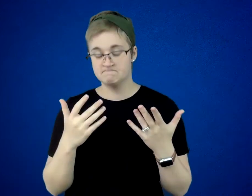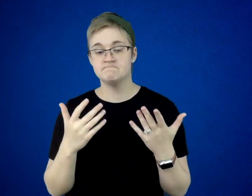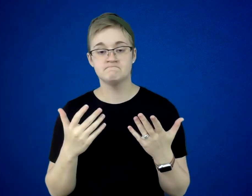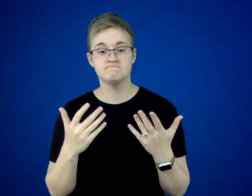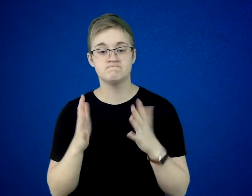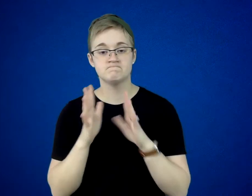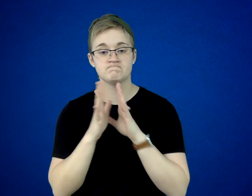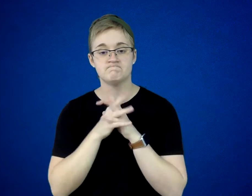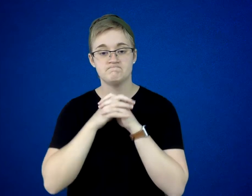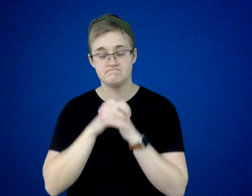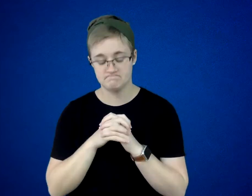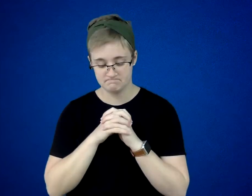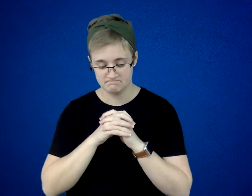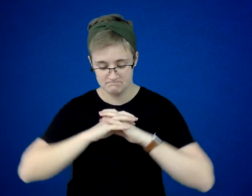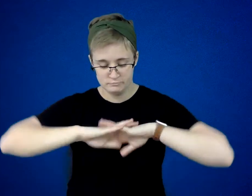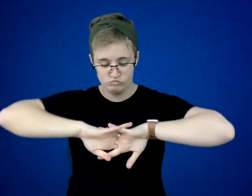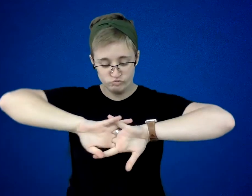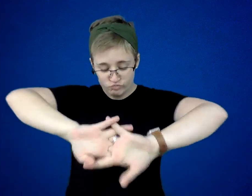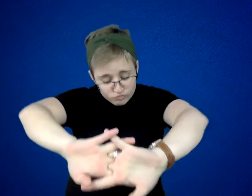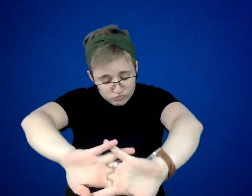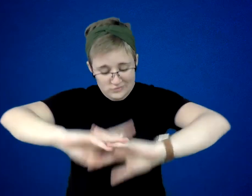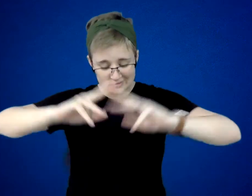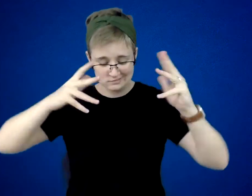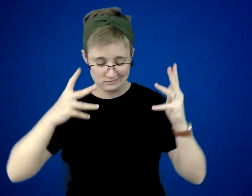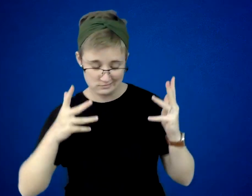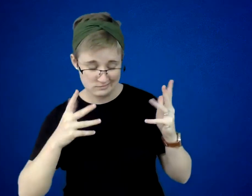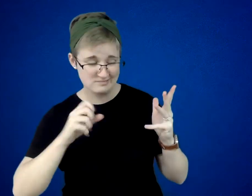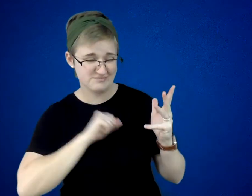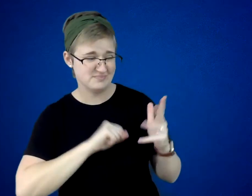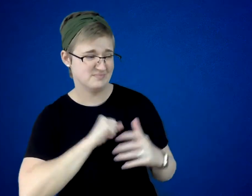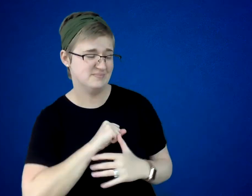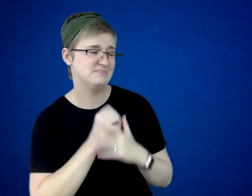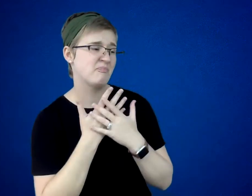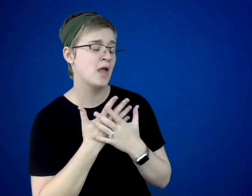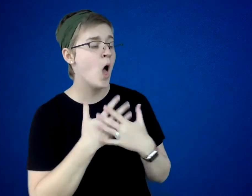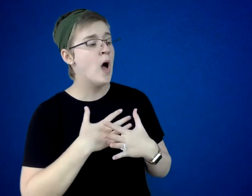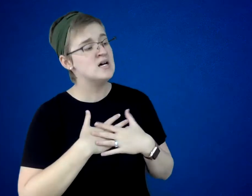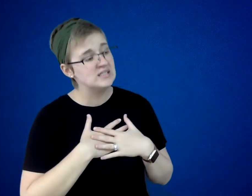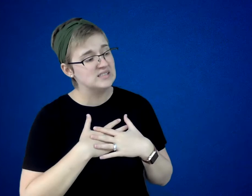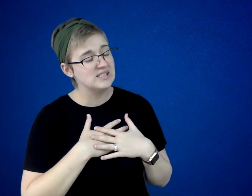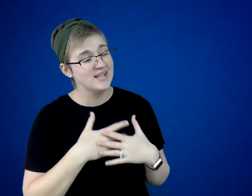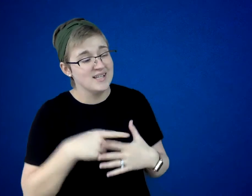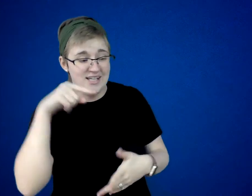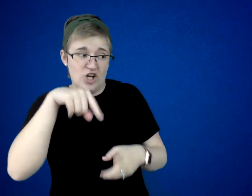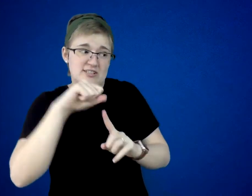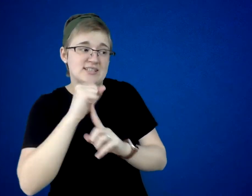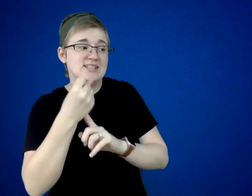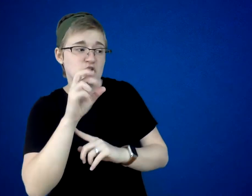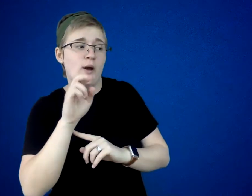hands together and cracked his knuckles. He cleared his throat. "Here's the situation, Rob. Some